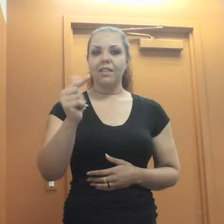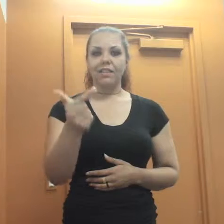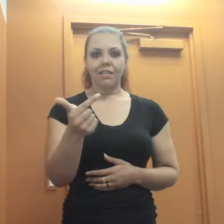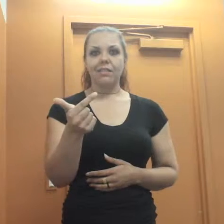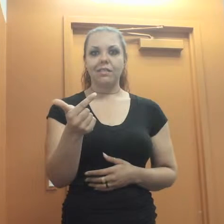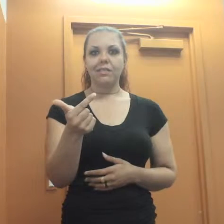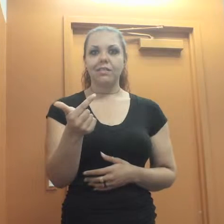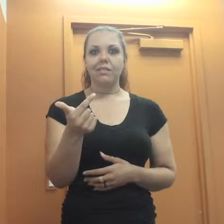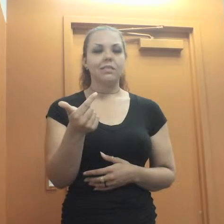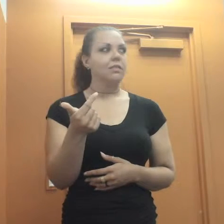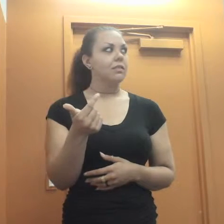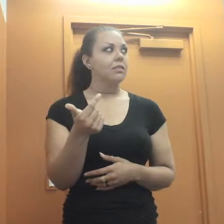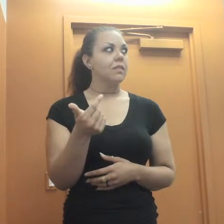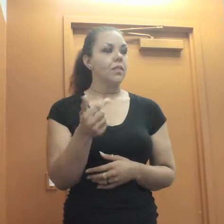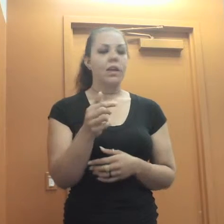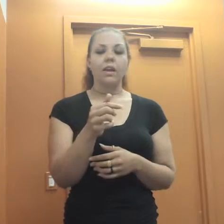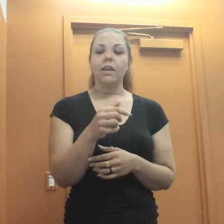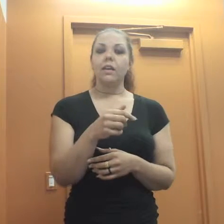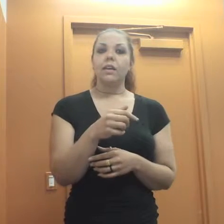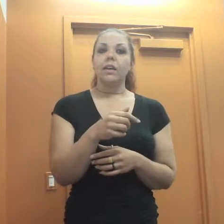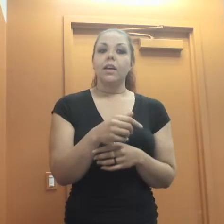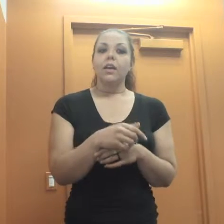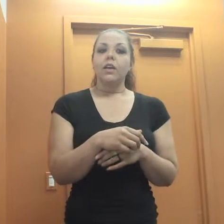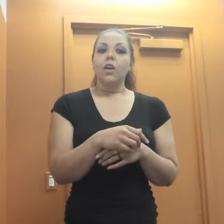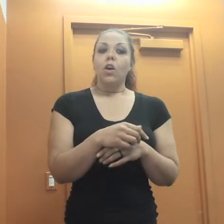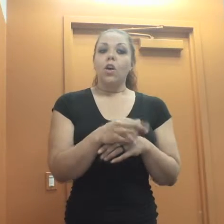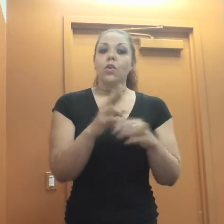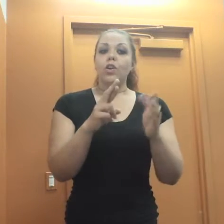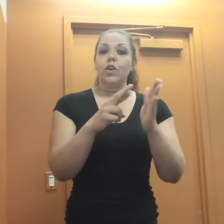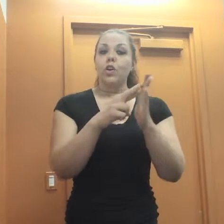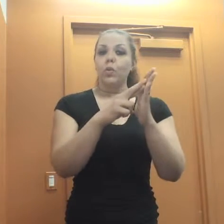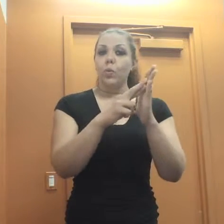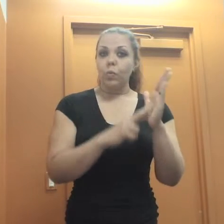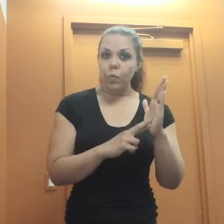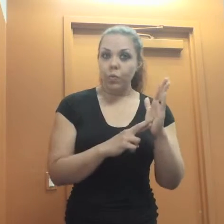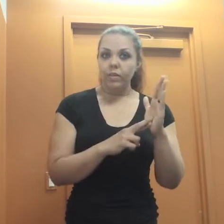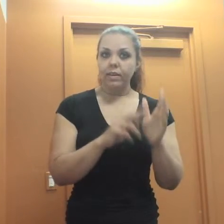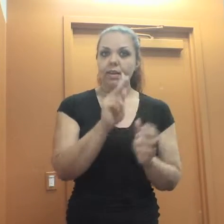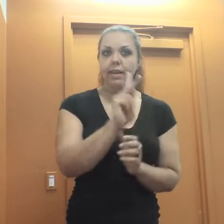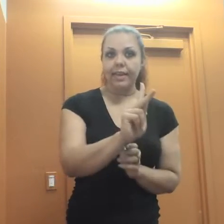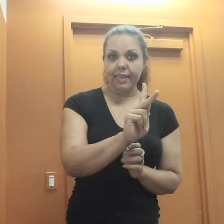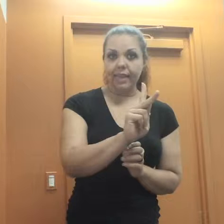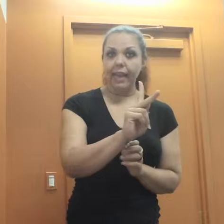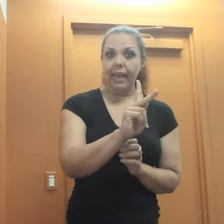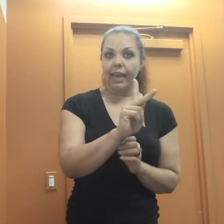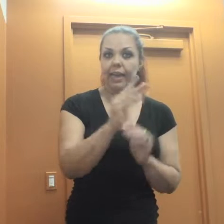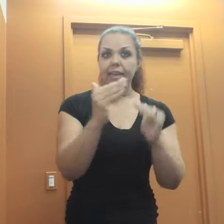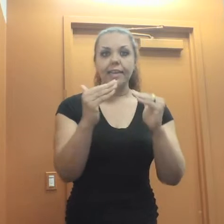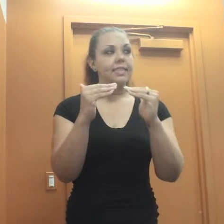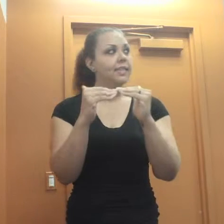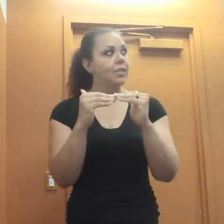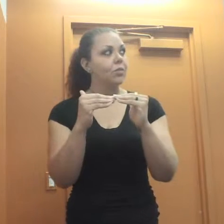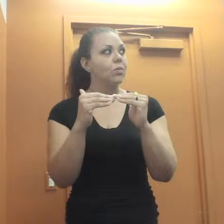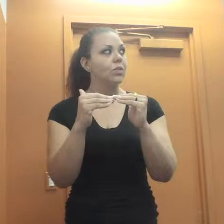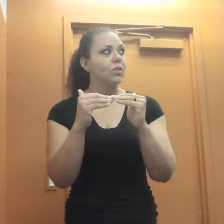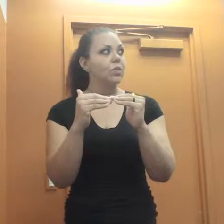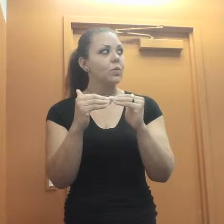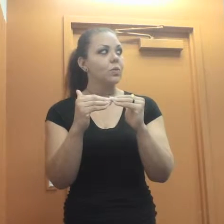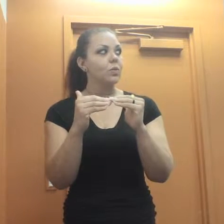would equal the concentration of CH3OH divided by the product of the concentration of CO times the concentration